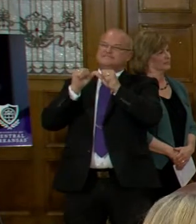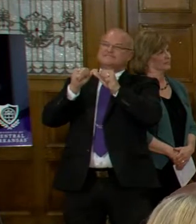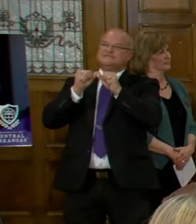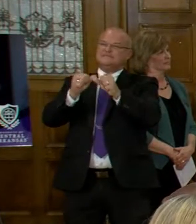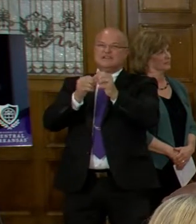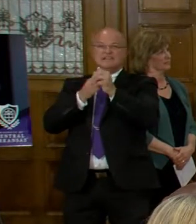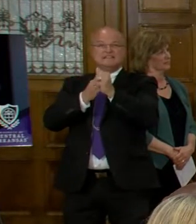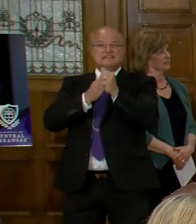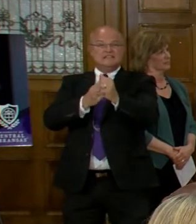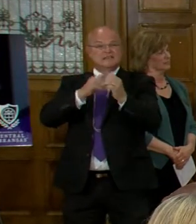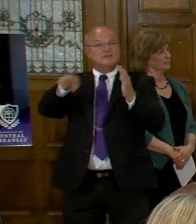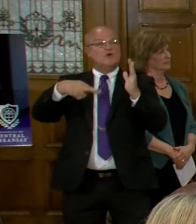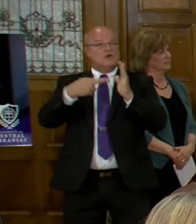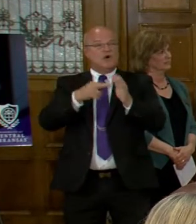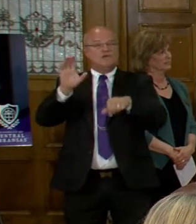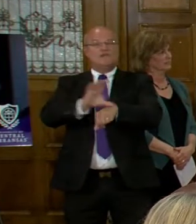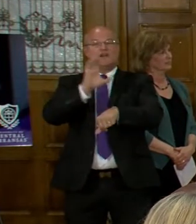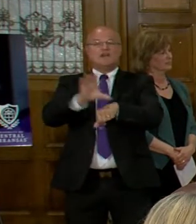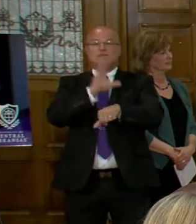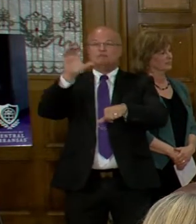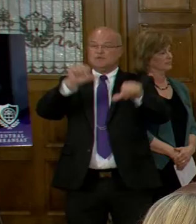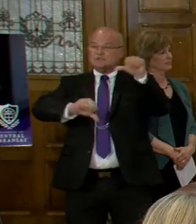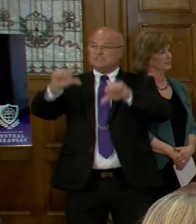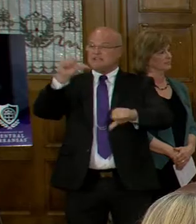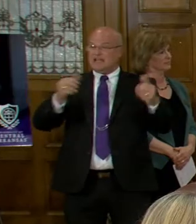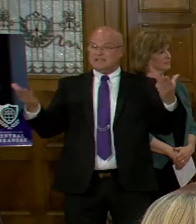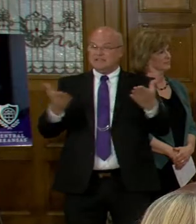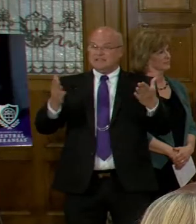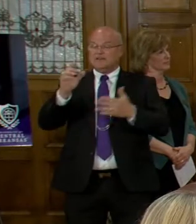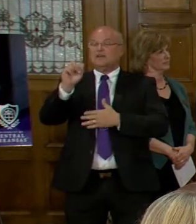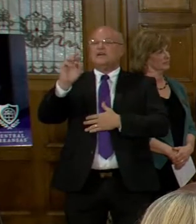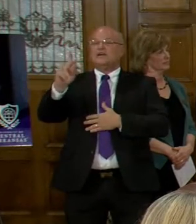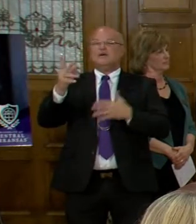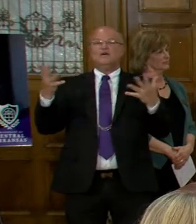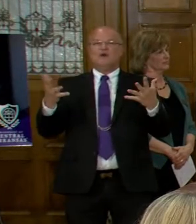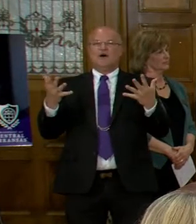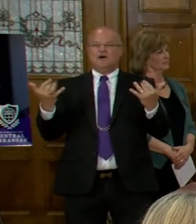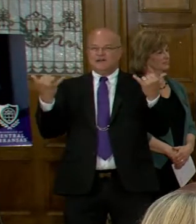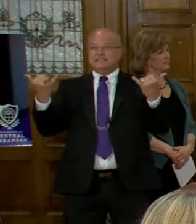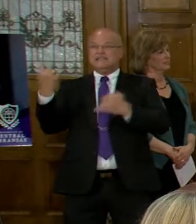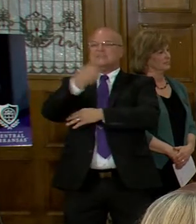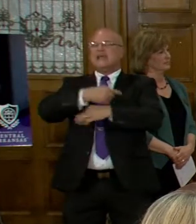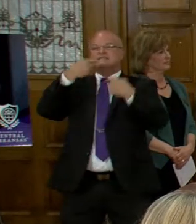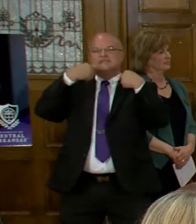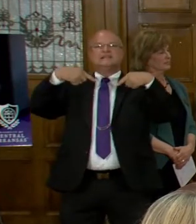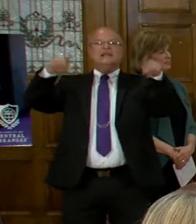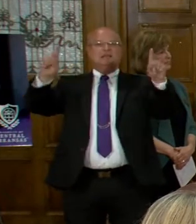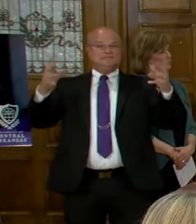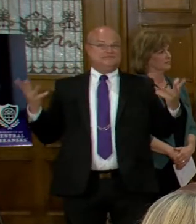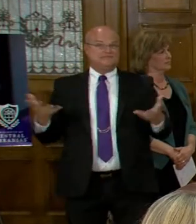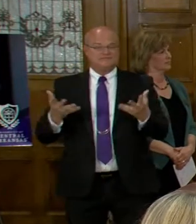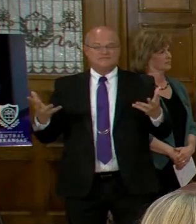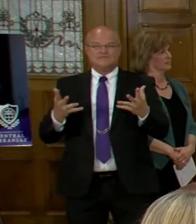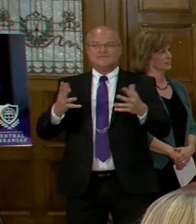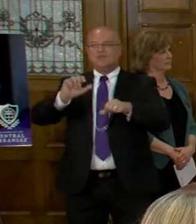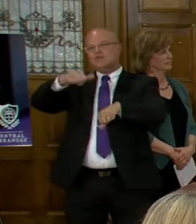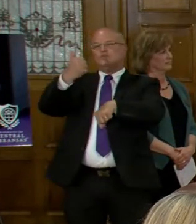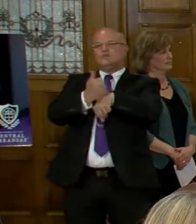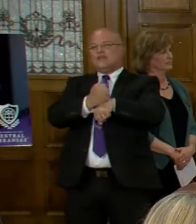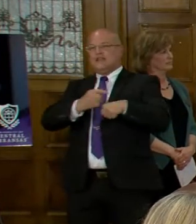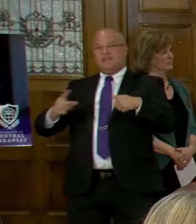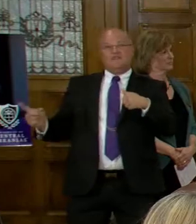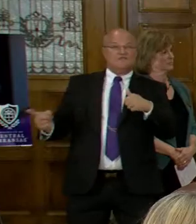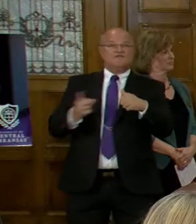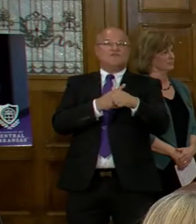continue the leadership role of our computer science initiative is today's announcement, and that is to create the